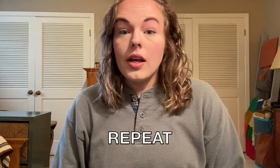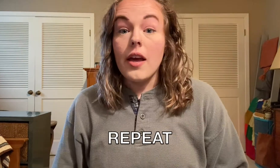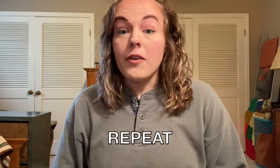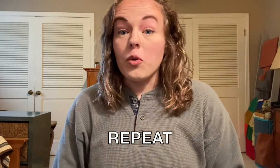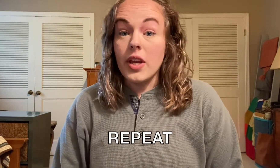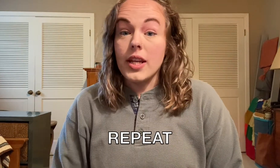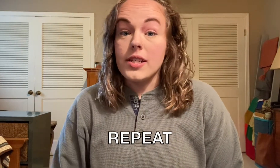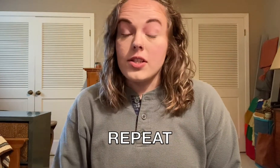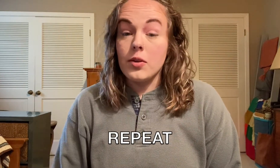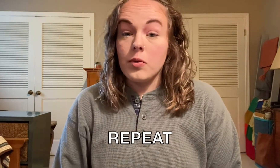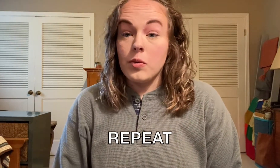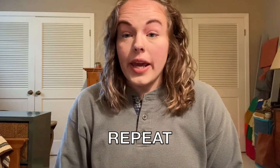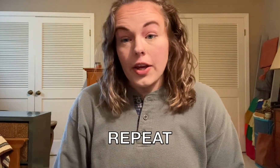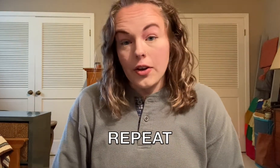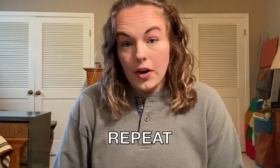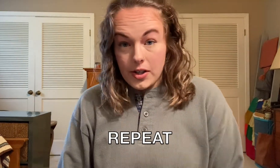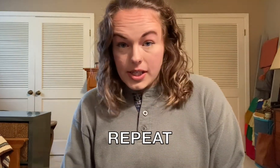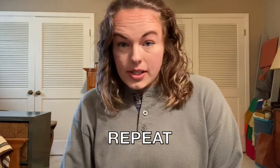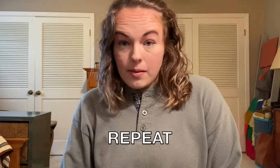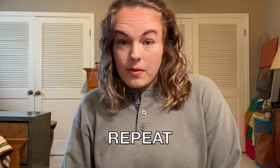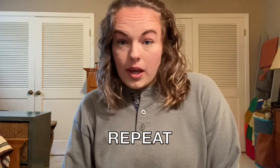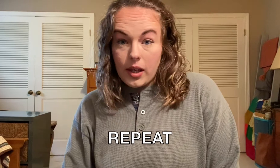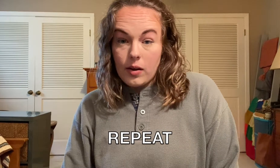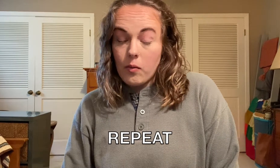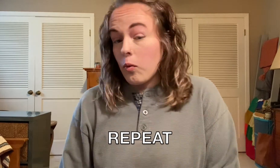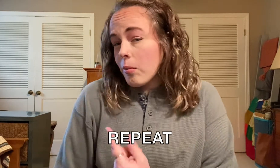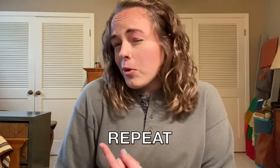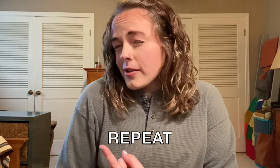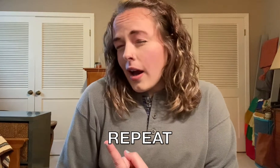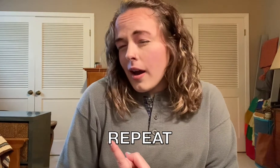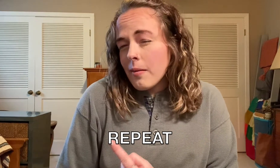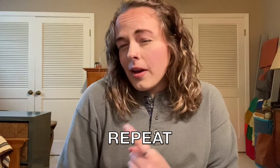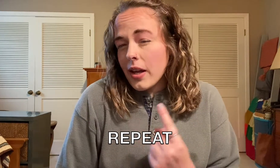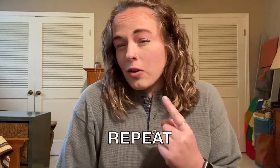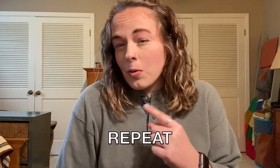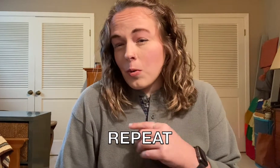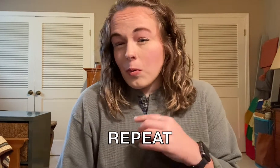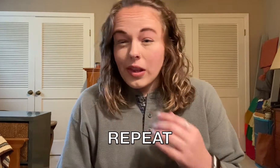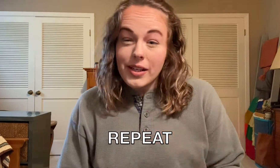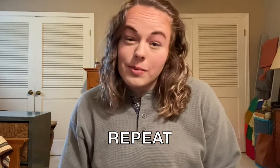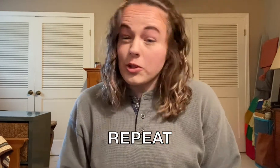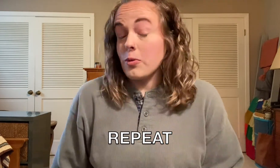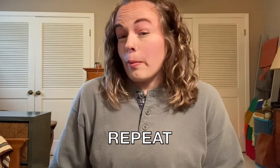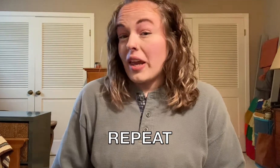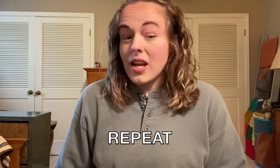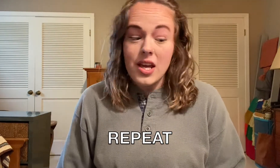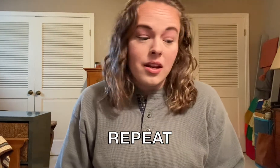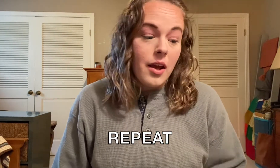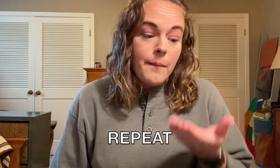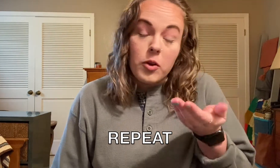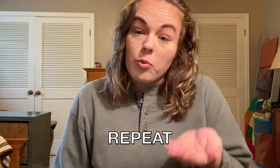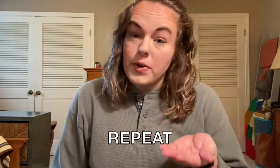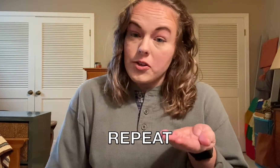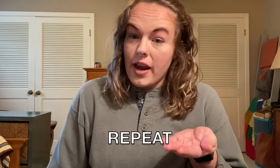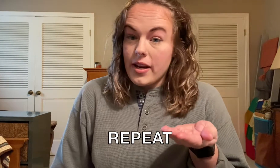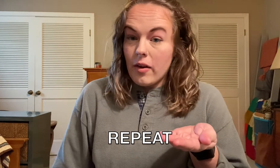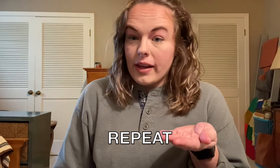If you needed to hear or see something one more time and you would like someone to repeat it, you would put your hand out like